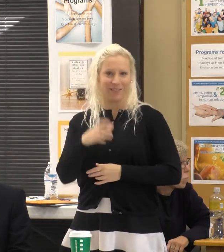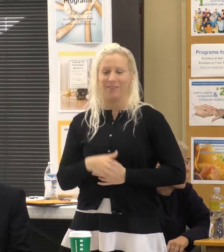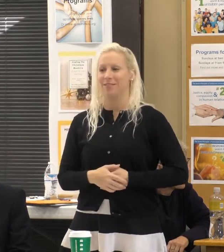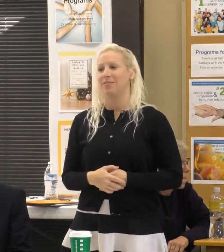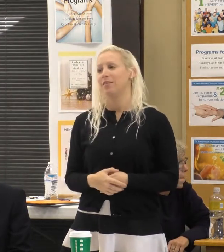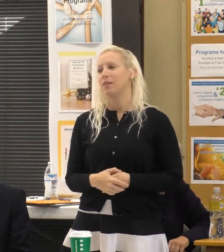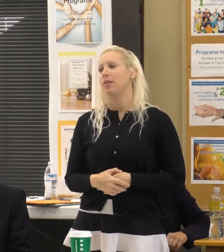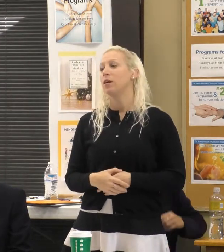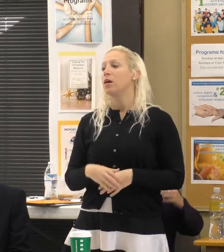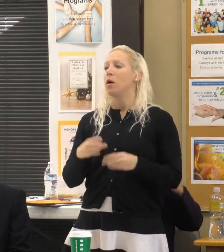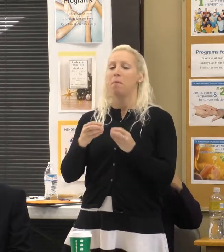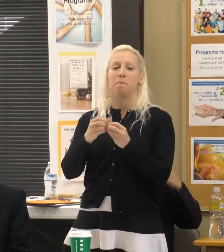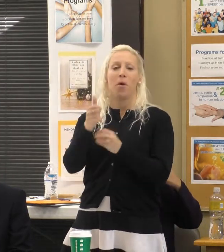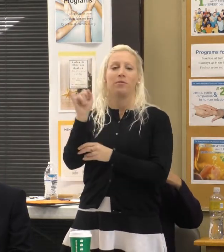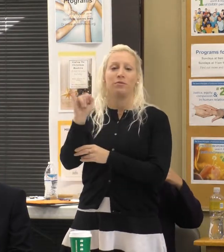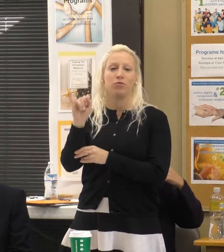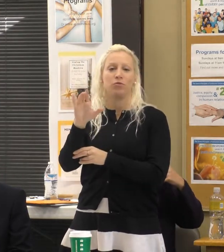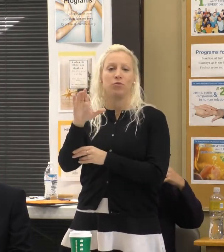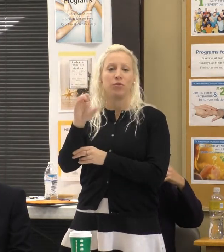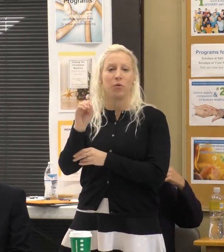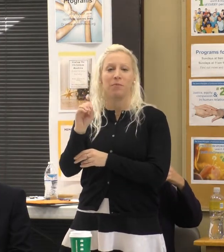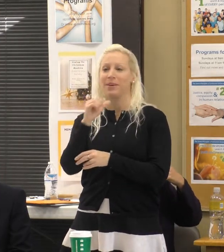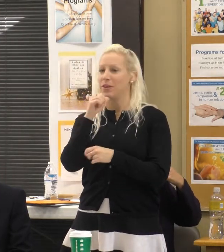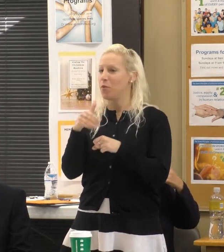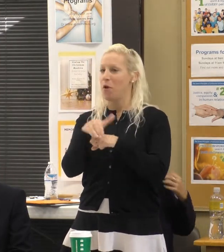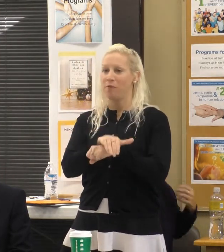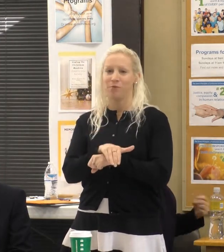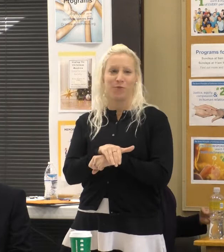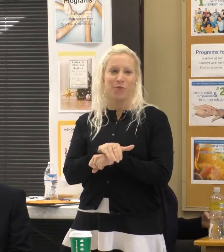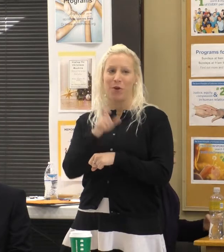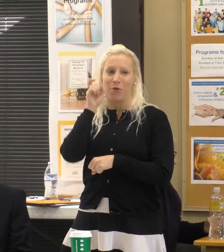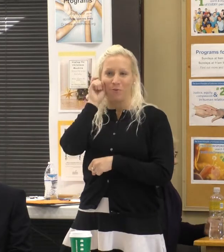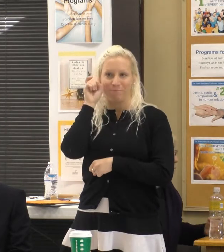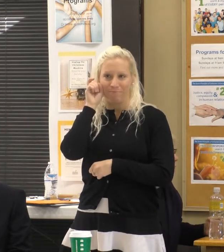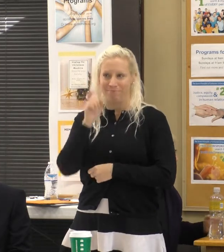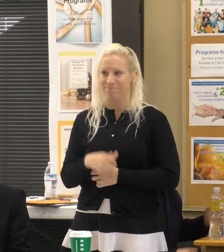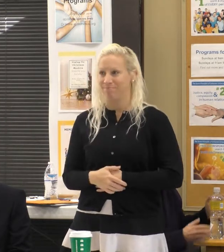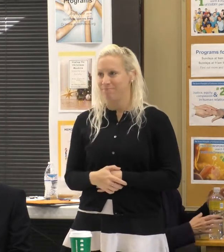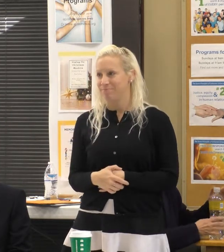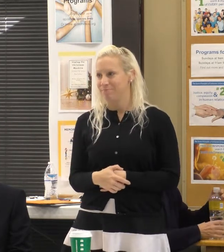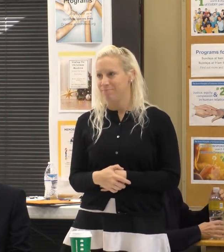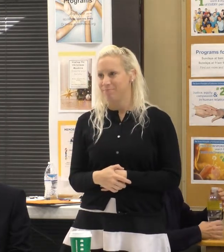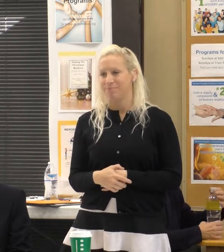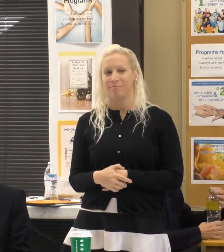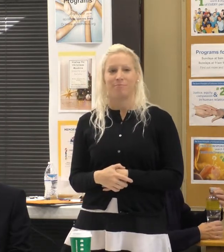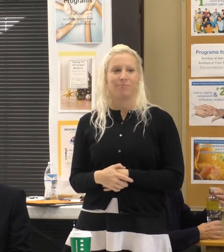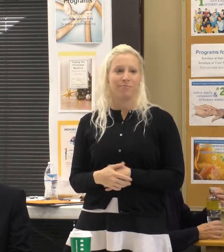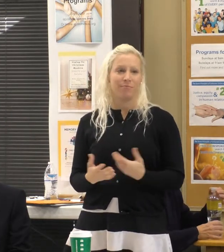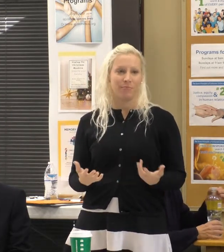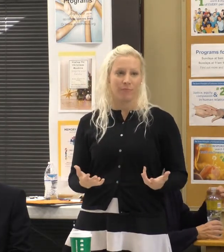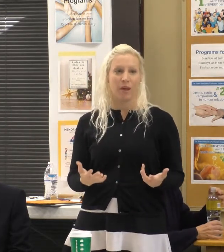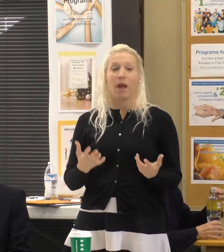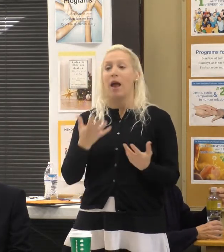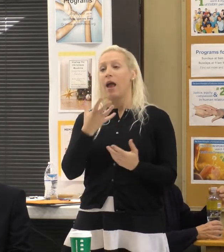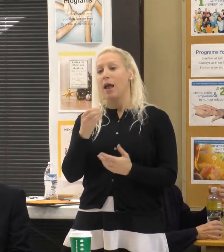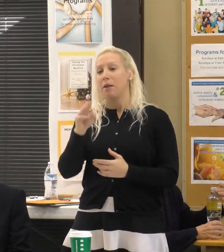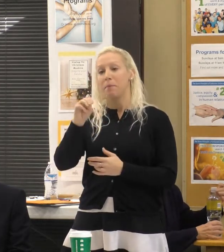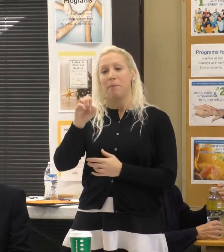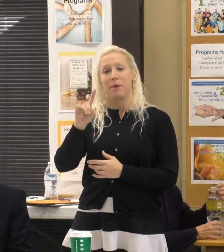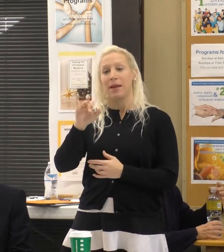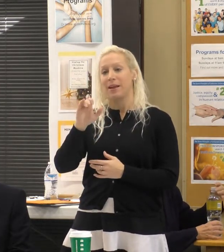I know many, many people out there need hearing aids, and insurance companies don't typically cover hearing aids.